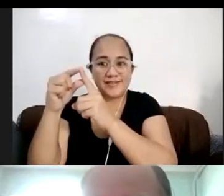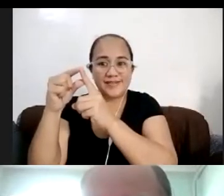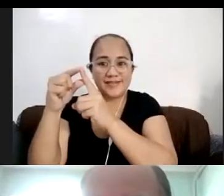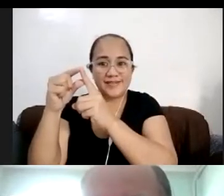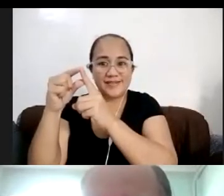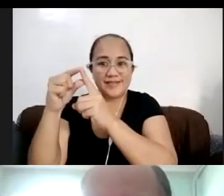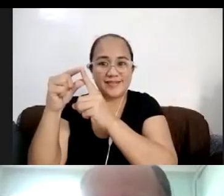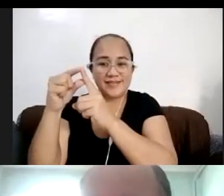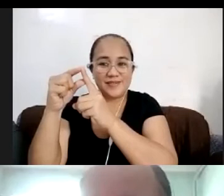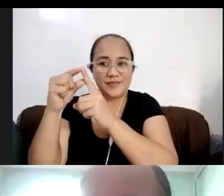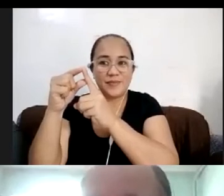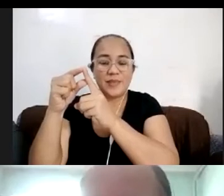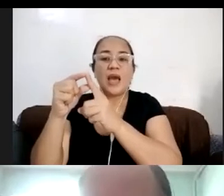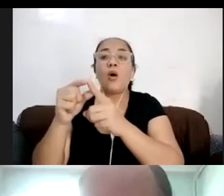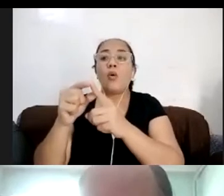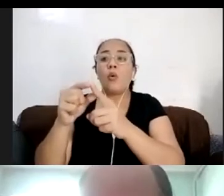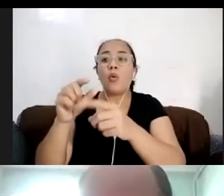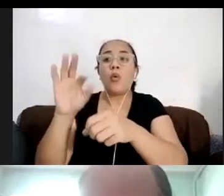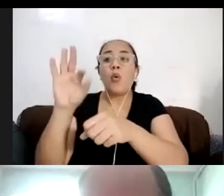that function in the same way.